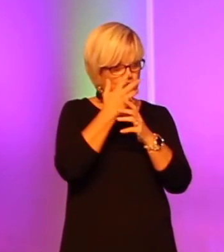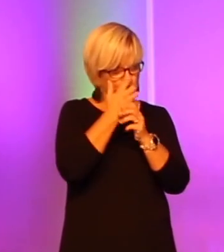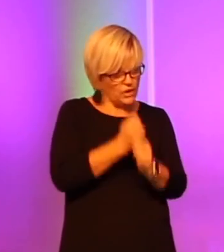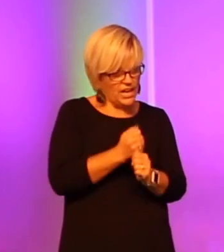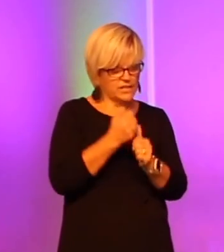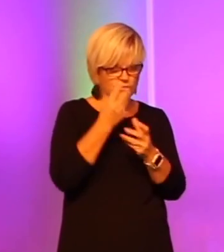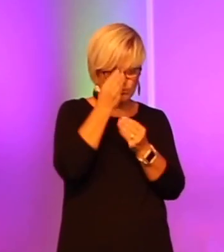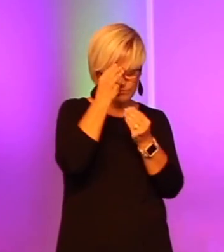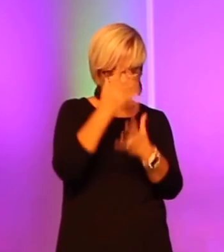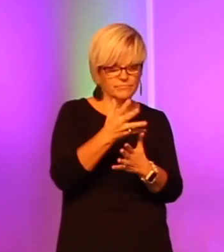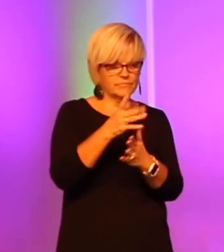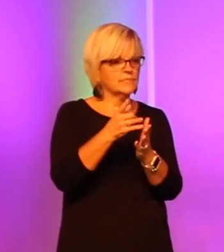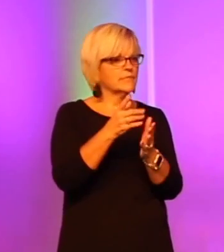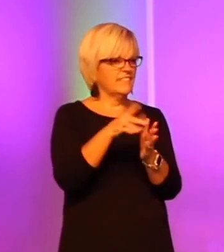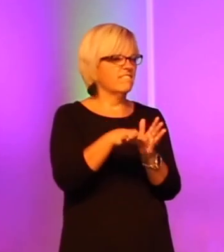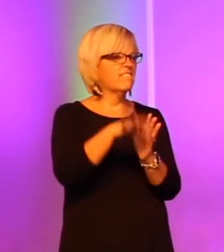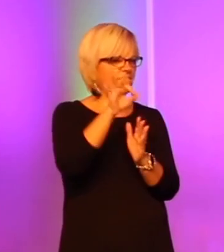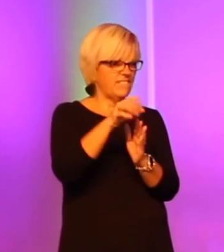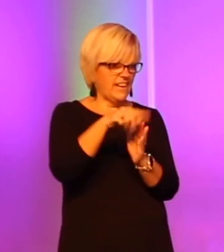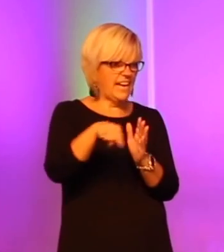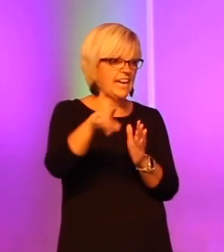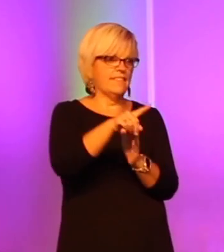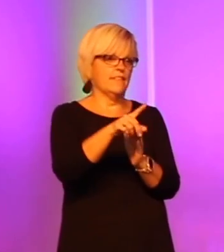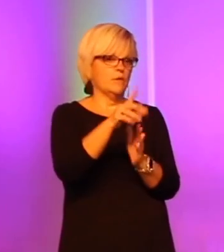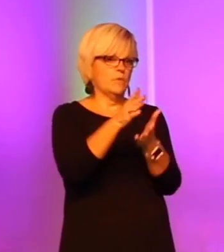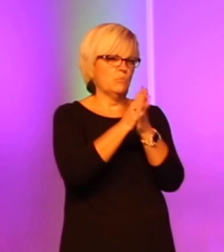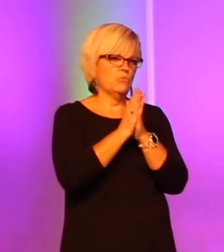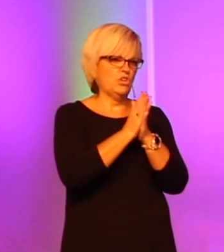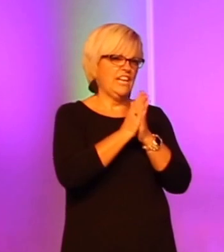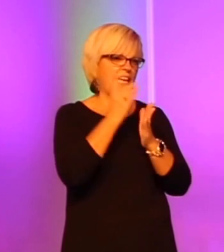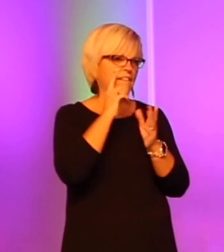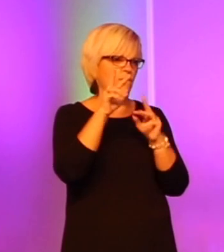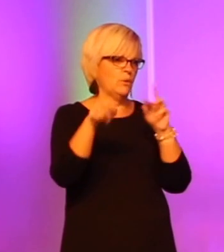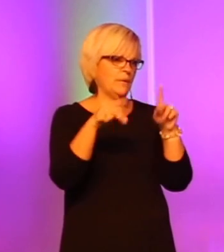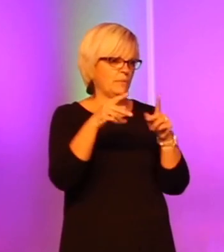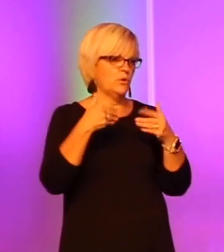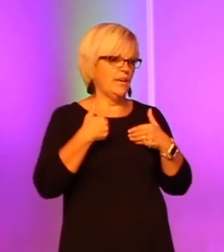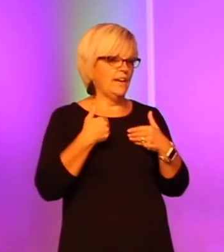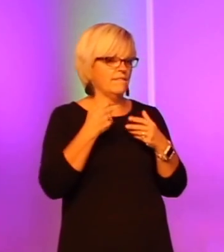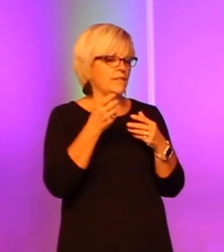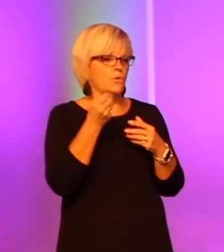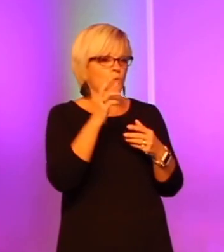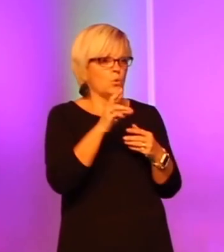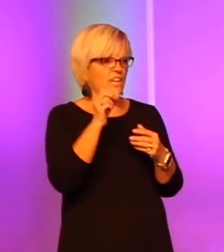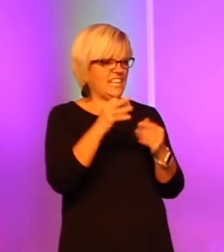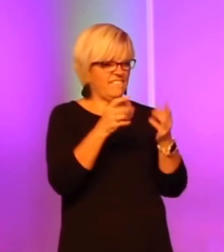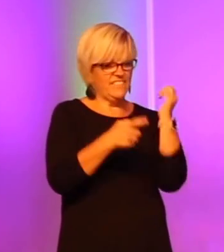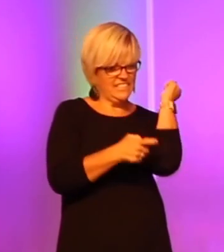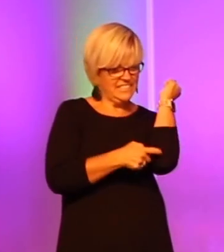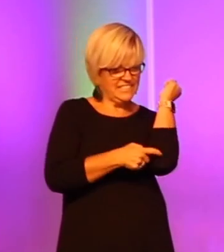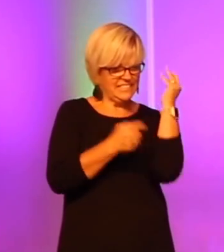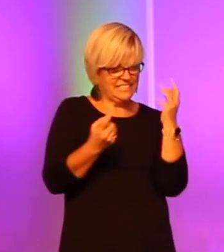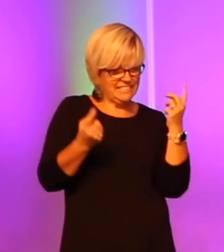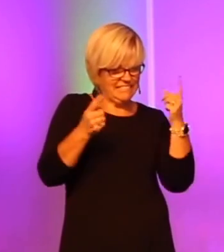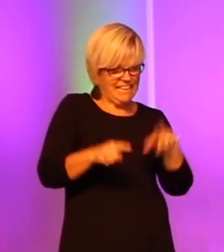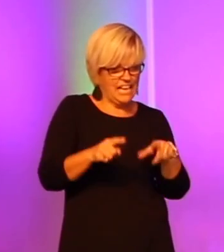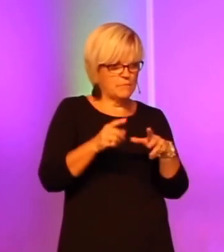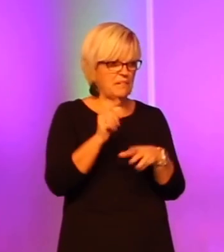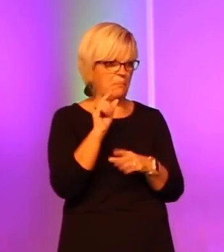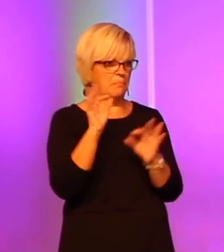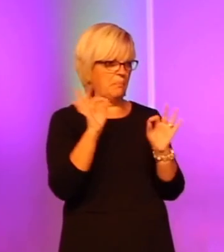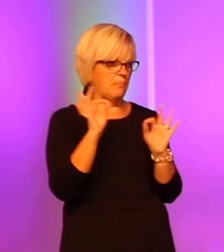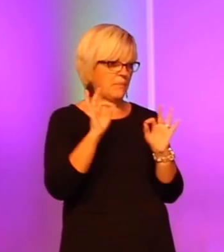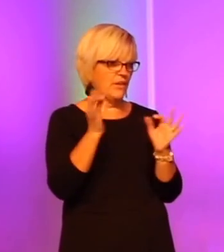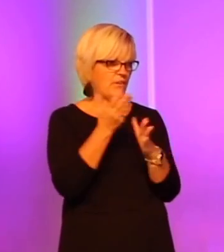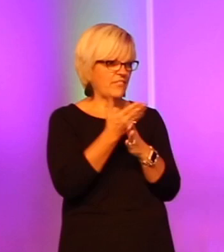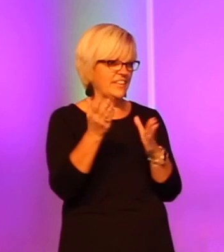them to be found in your life. You've got to have them. Otherwise, when temptation gets too hot and heavy, like little things I can flick off, I can